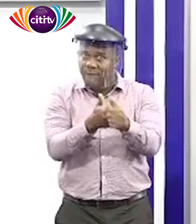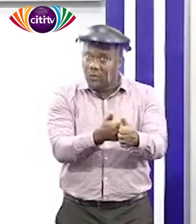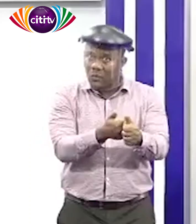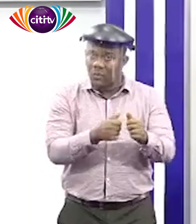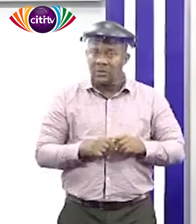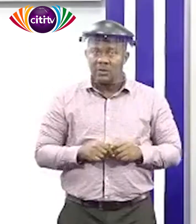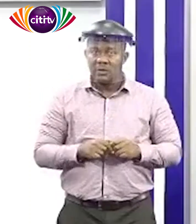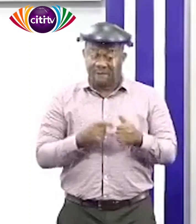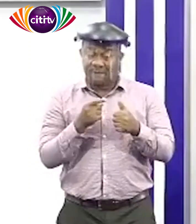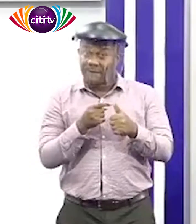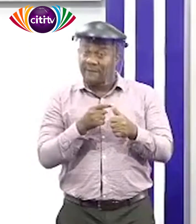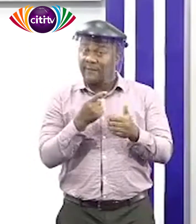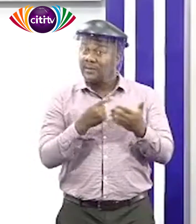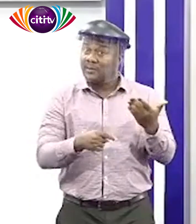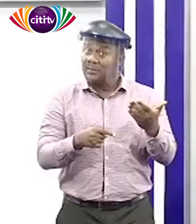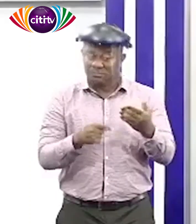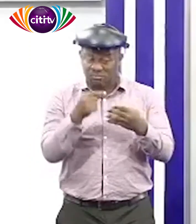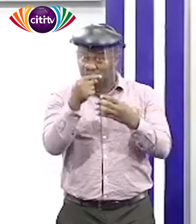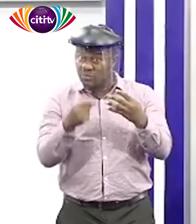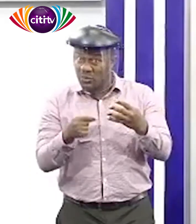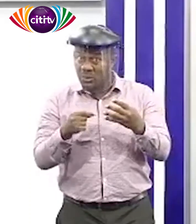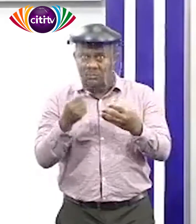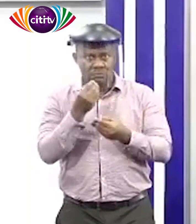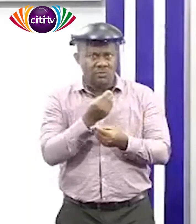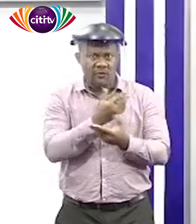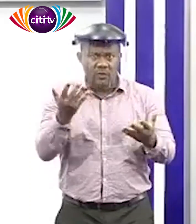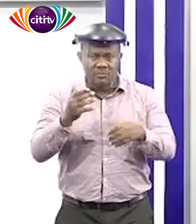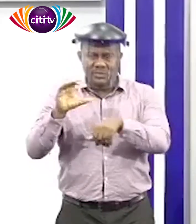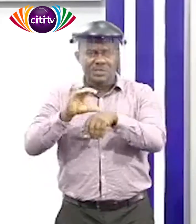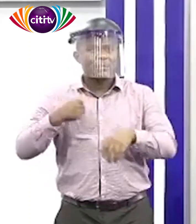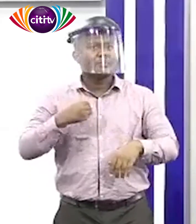Church must ensure these protocols are observed strictly.